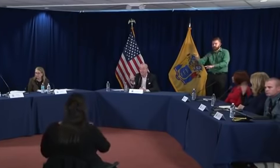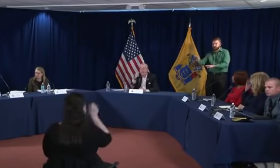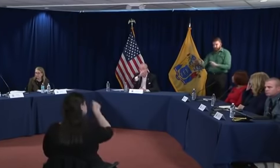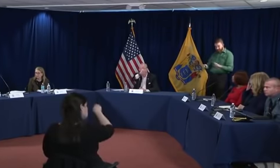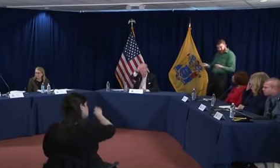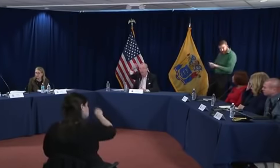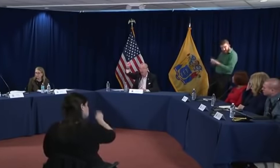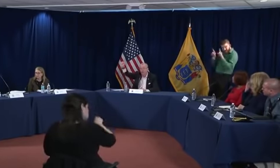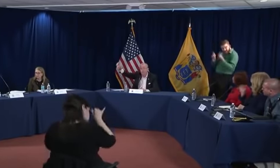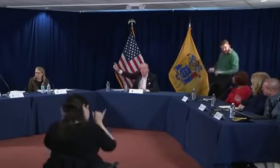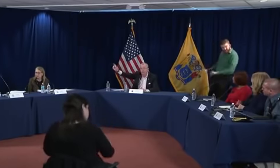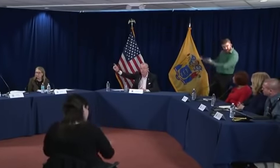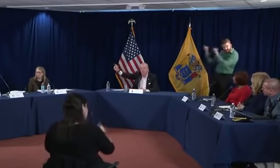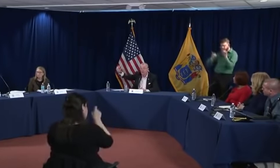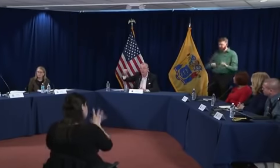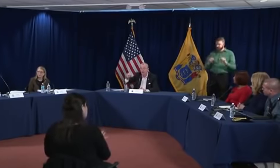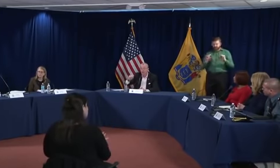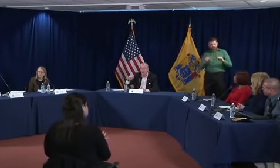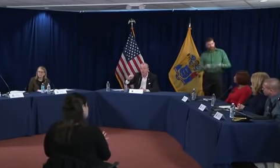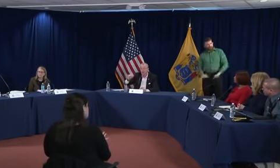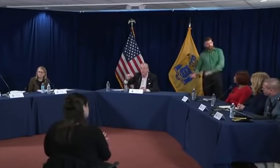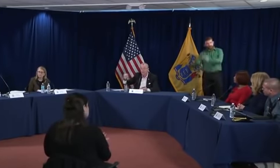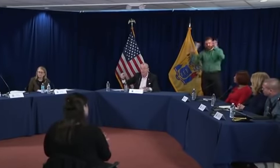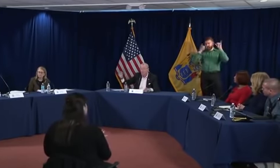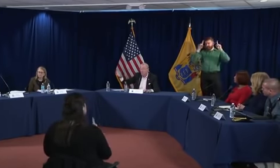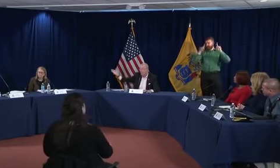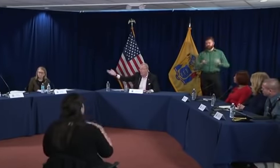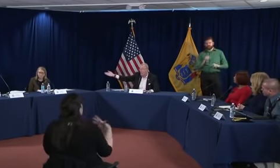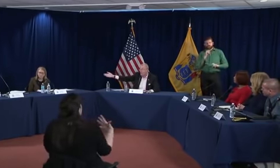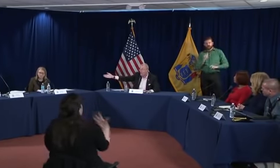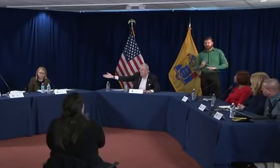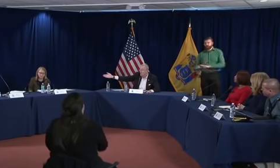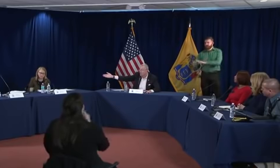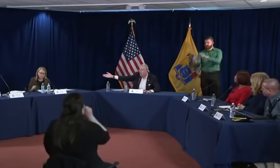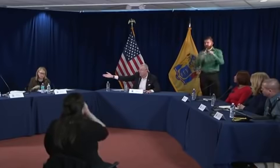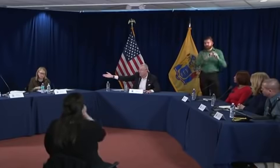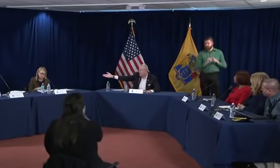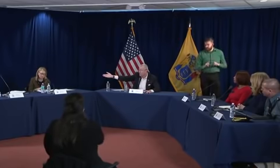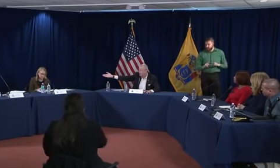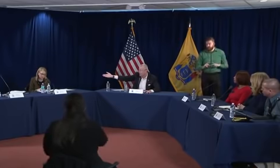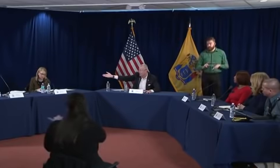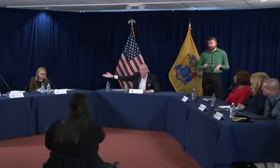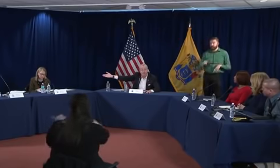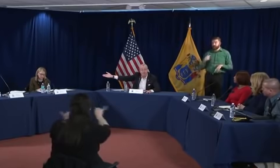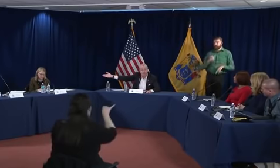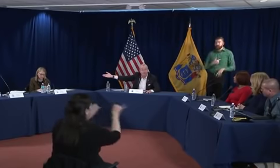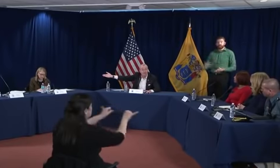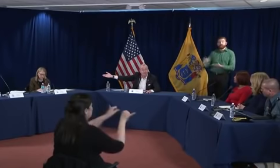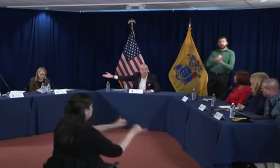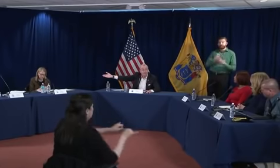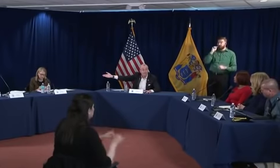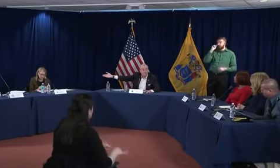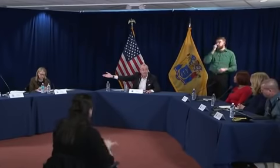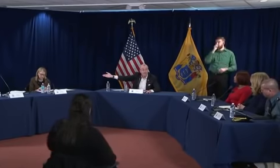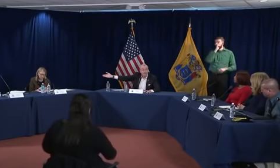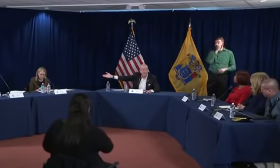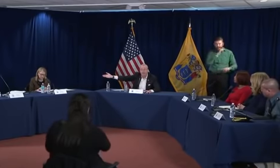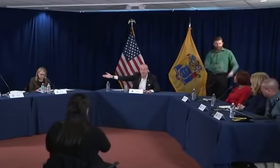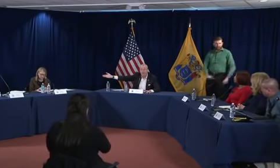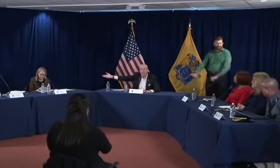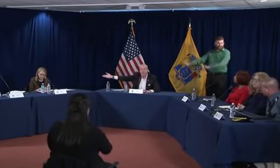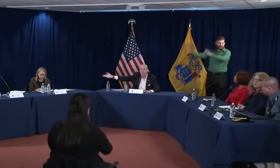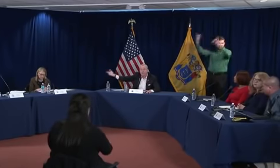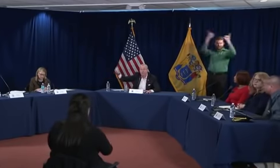end, of which there are a number of different places you can go. The most robust as of Friday will be the one, I think, in Bergen